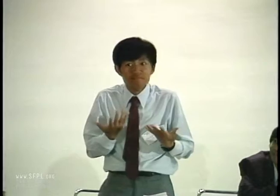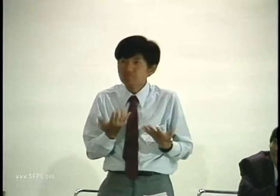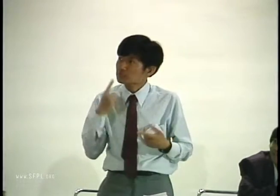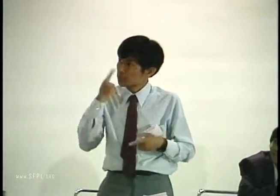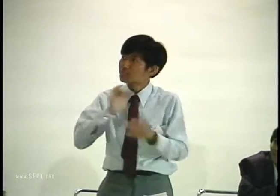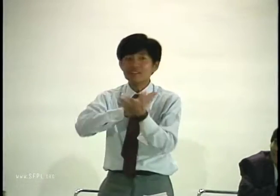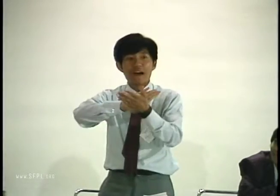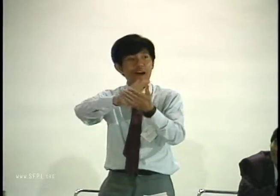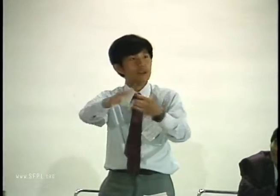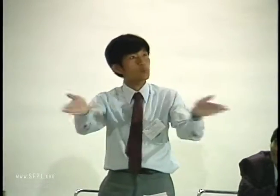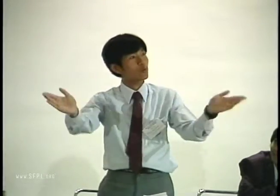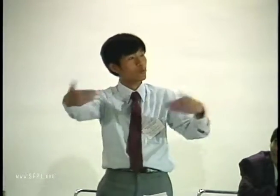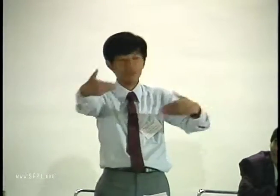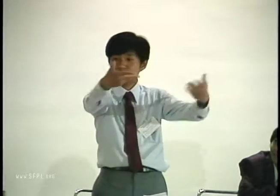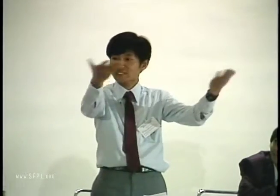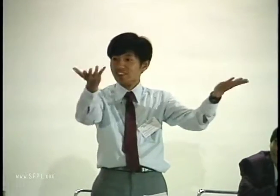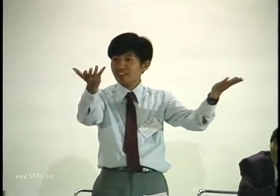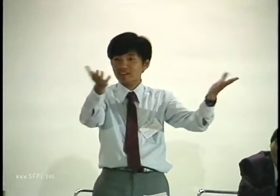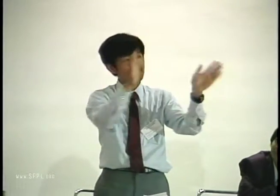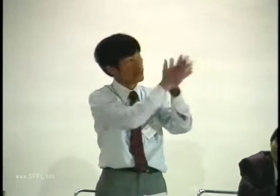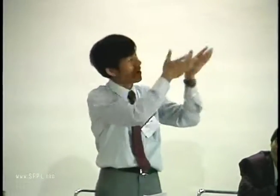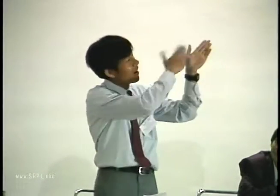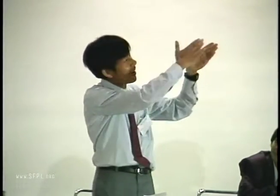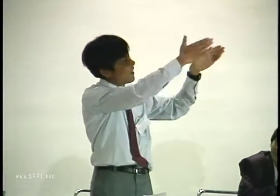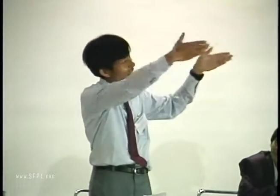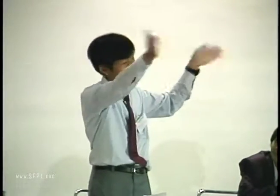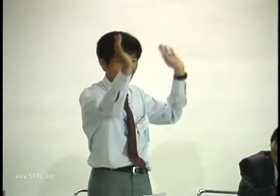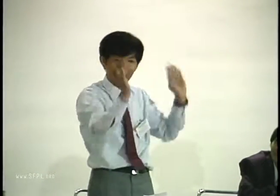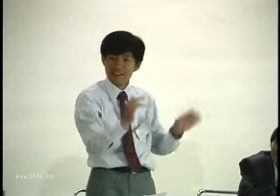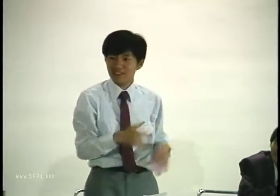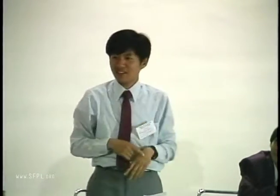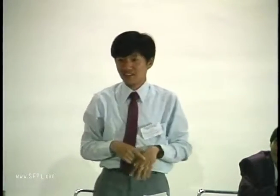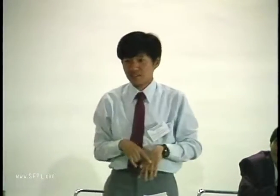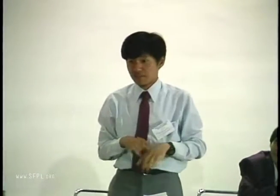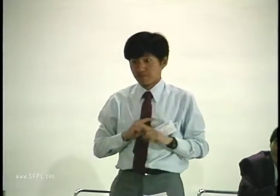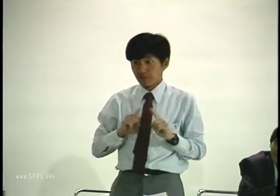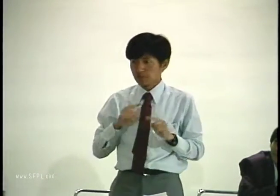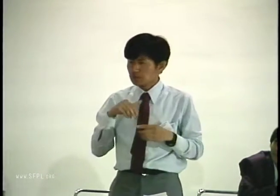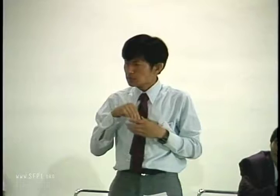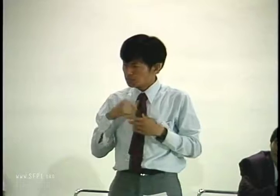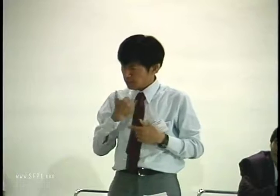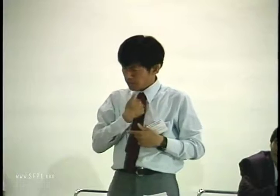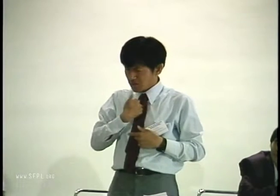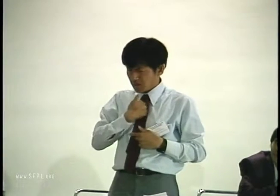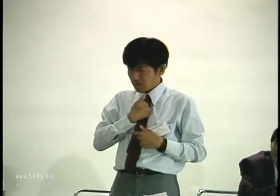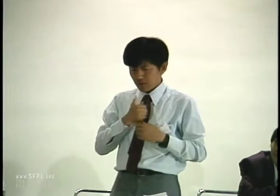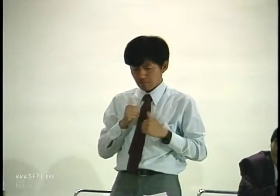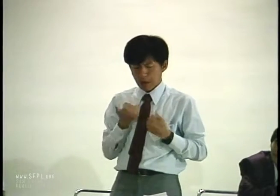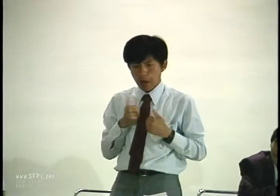to me. It wasn't particularly frightening. It seemed like a nice room once I got in. I saw the books on the shelf. But still,